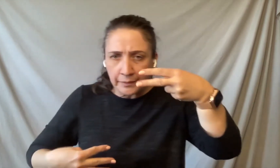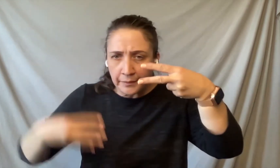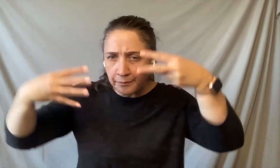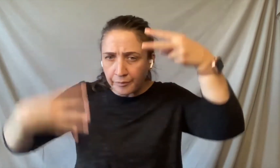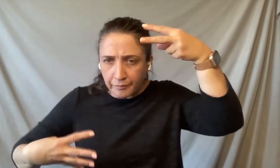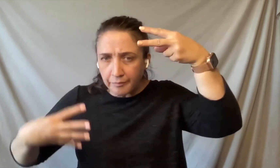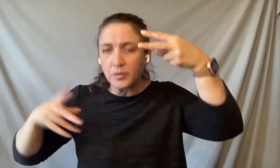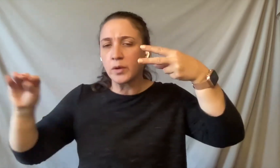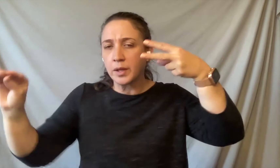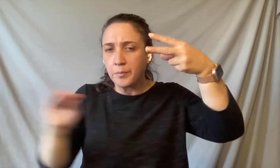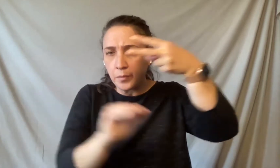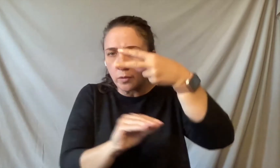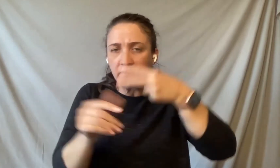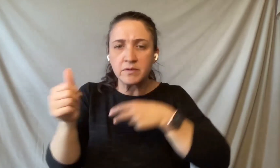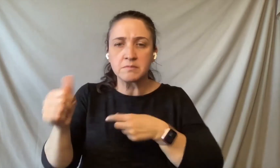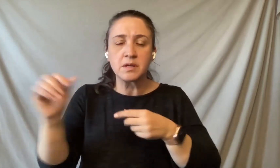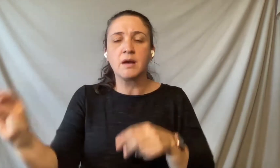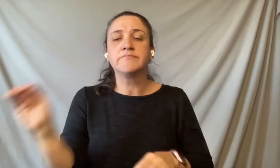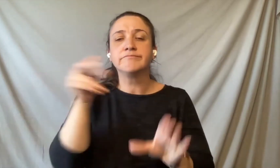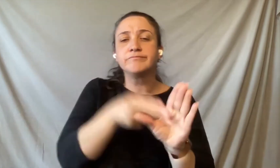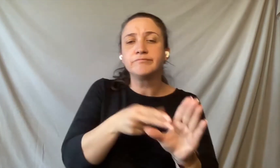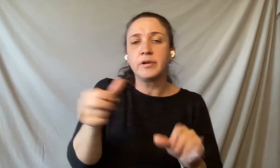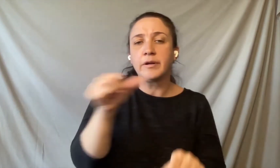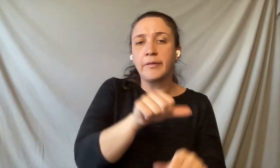move themselves to another group.